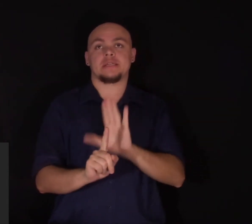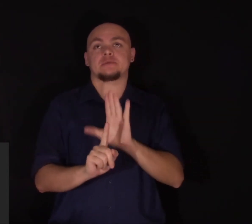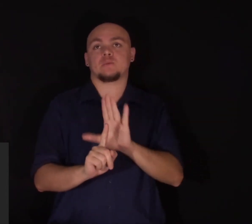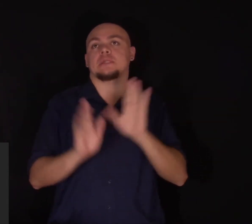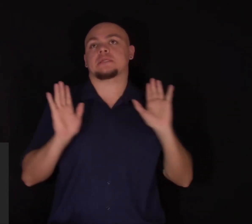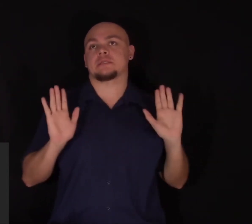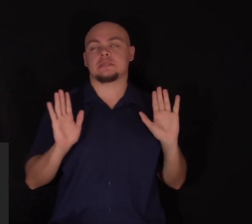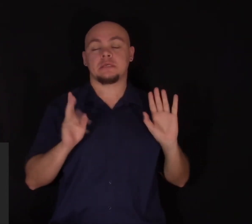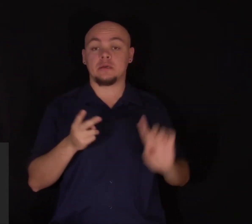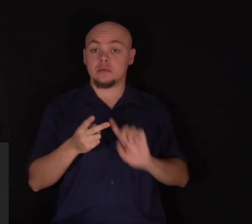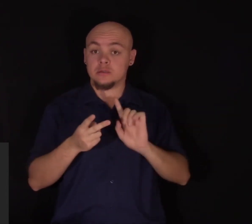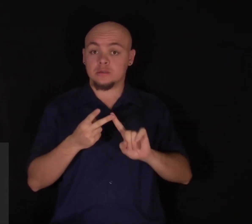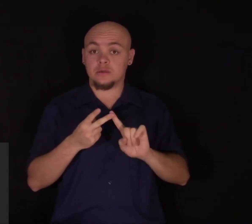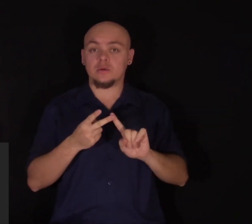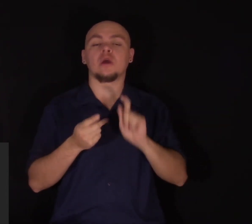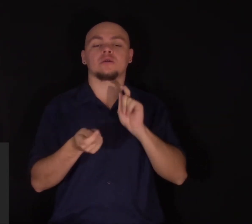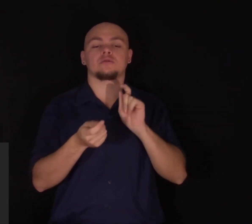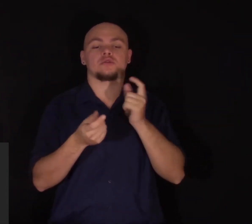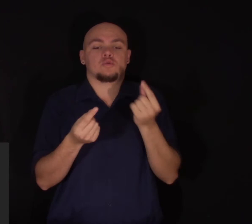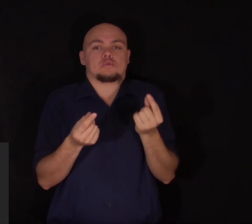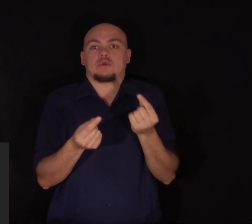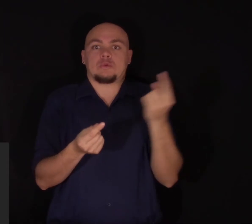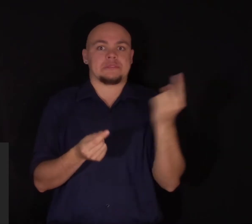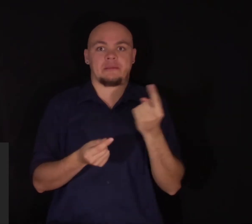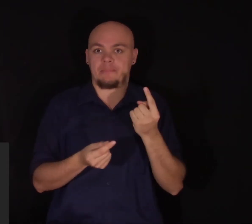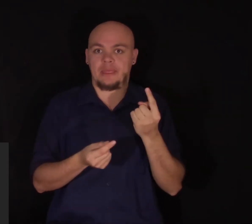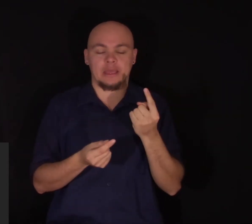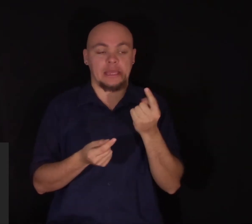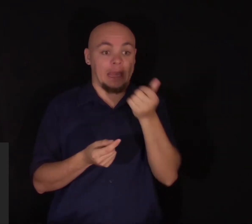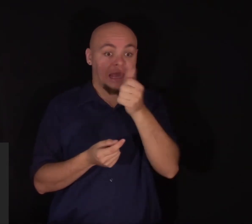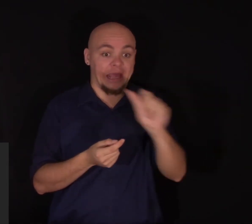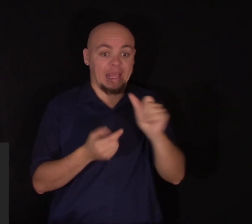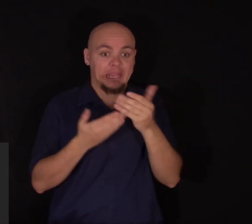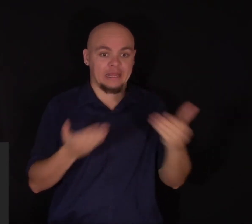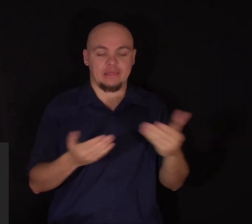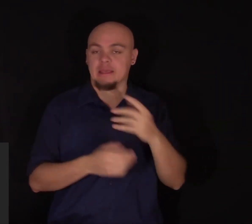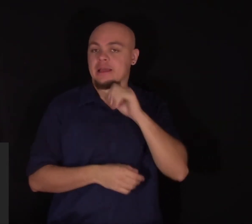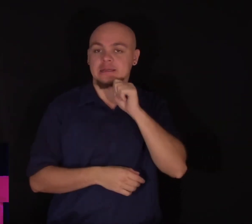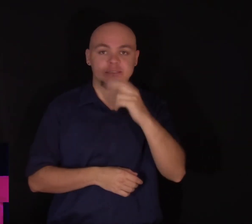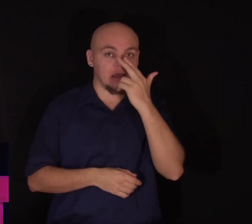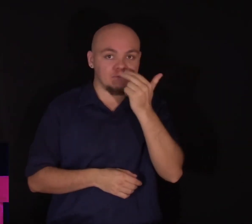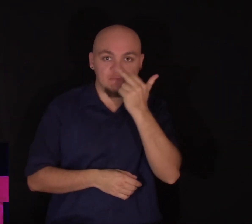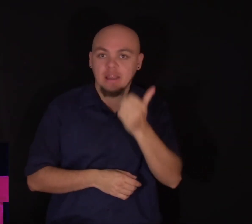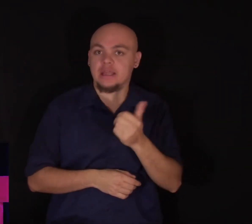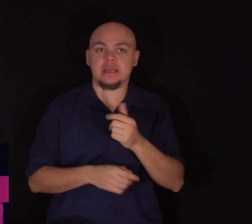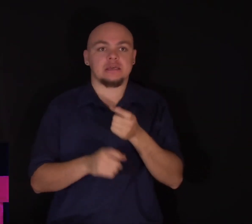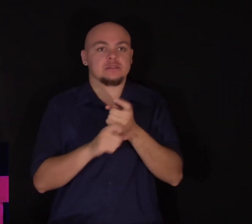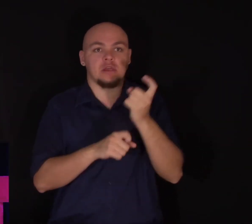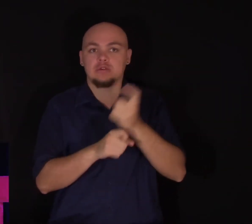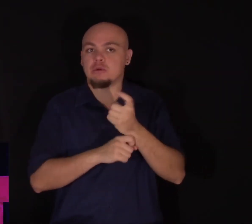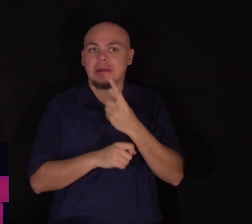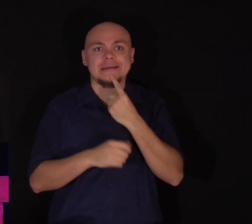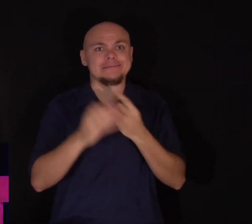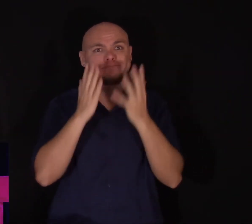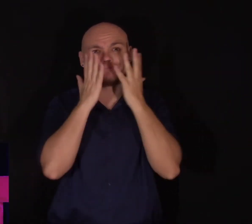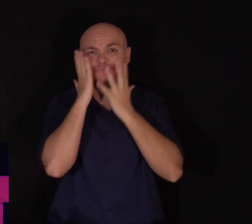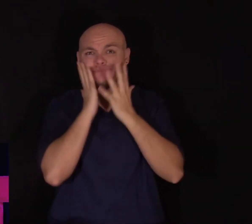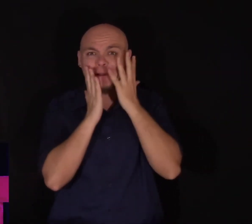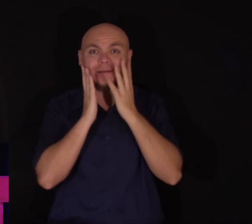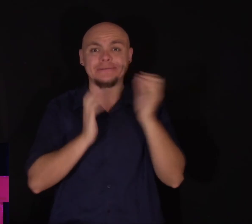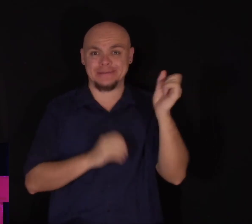two, you do something about it, literally anything, because it's not funny, it's not a joke, it's humiliating, and someone should do something about